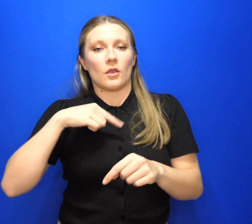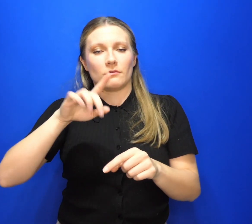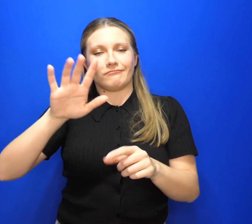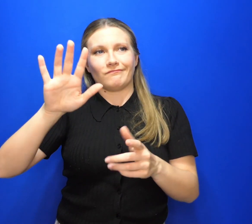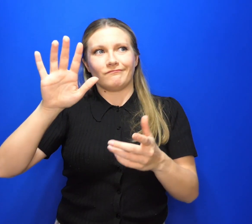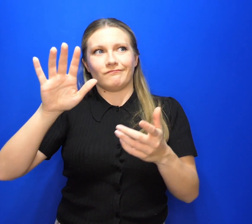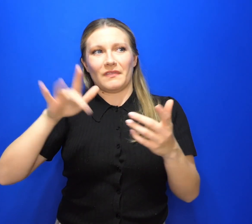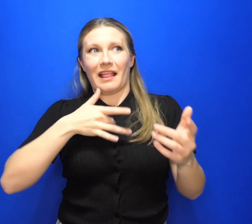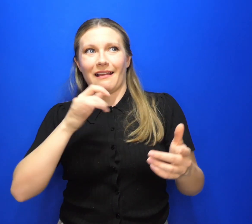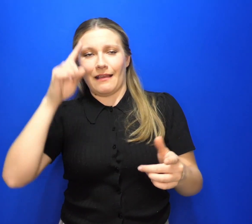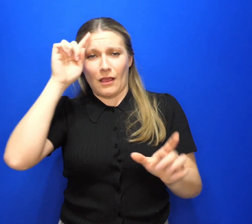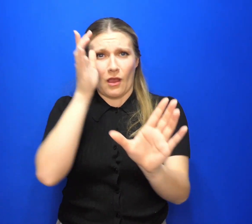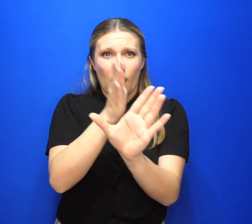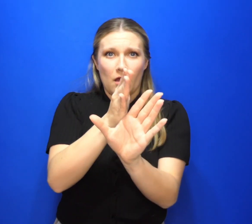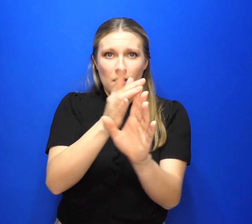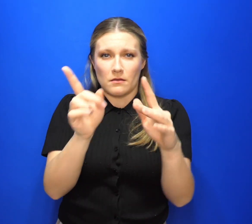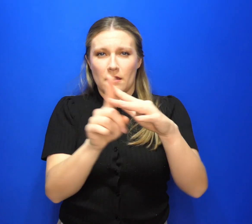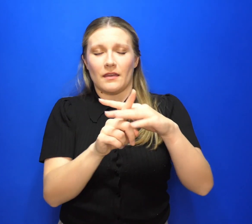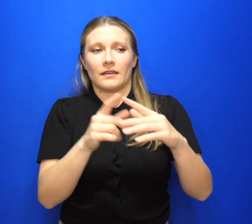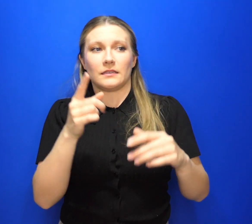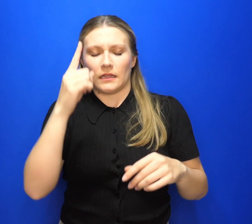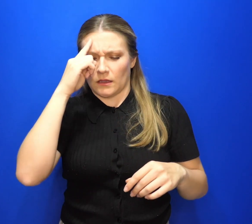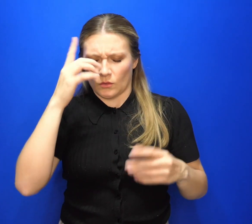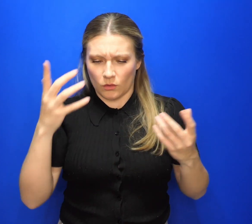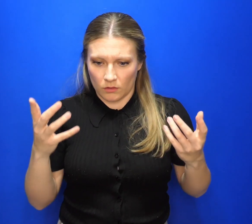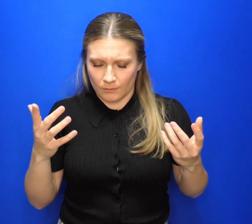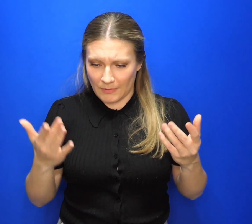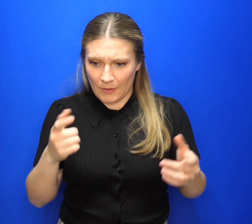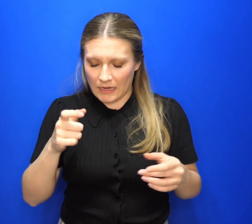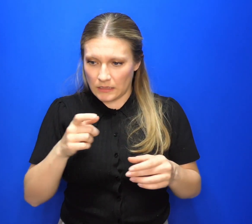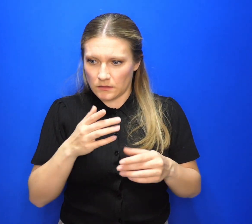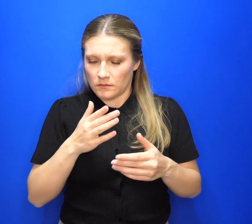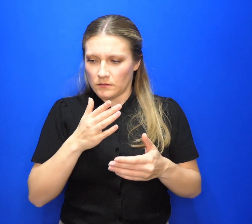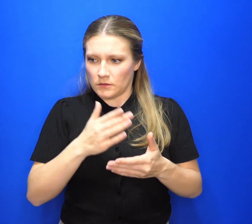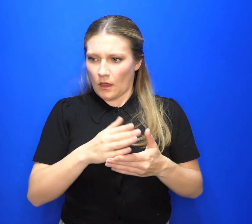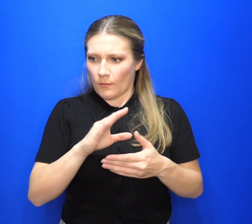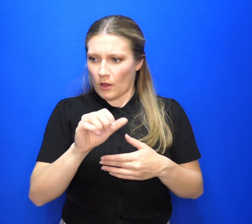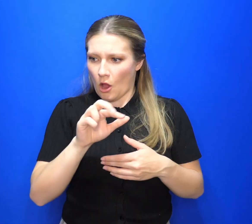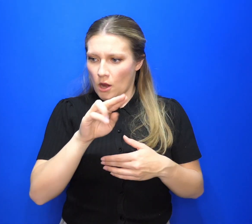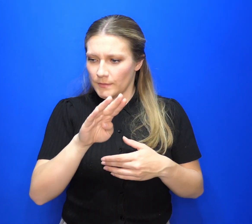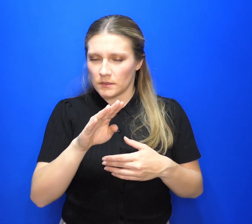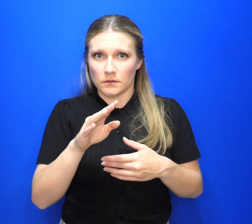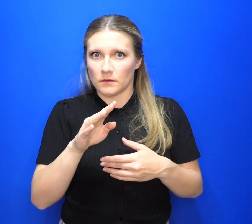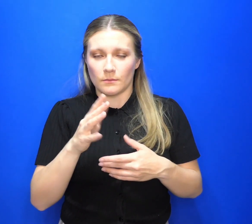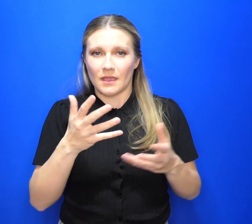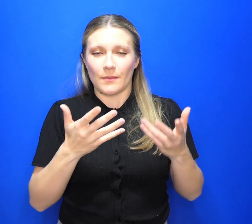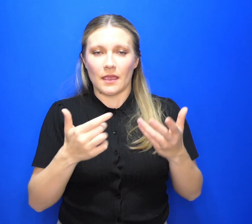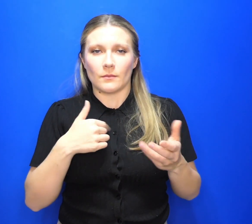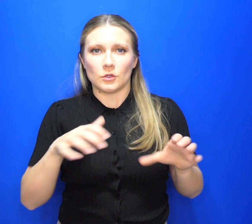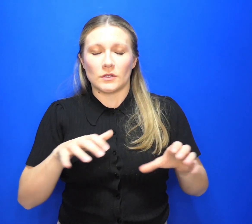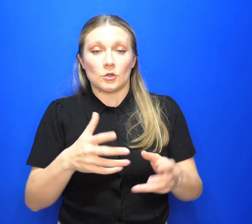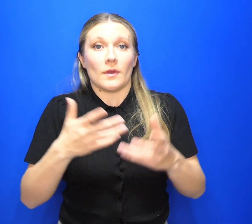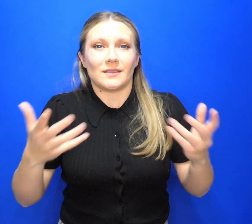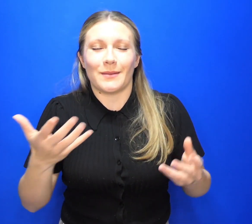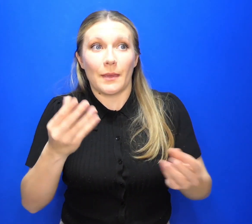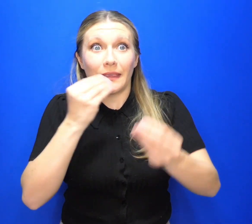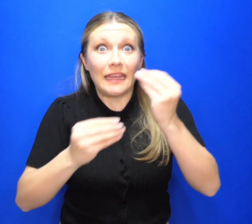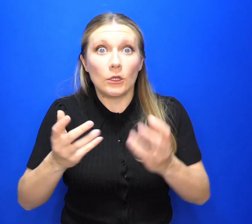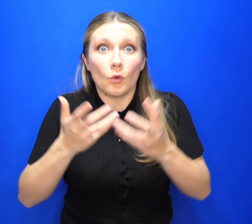of management kind of comes in, because a lot of people think, well, maybe I need to cut back. Maybe I'm doing too much. Maybe I'm eating too